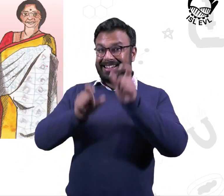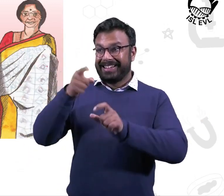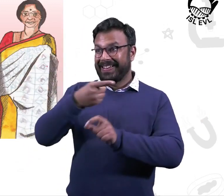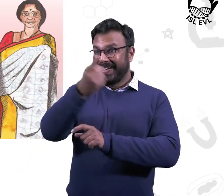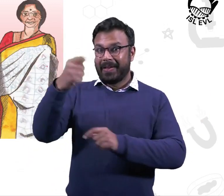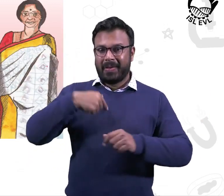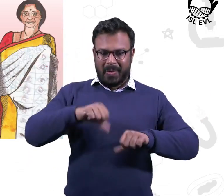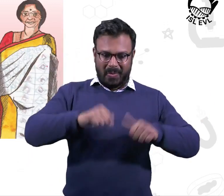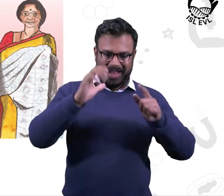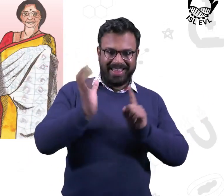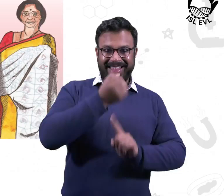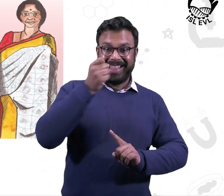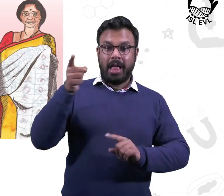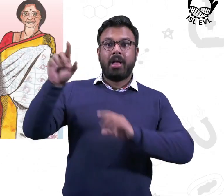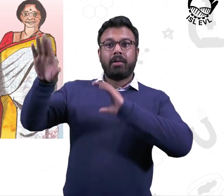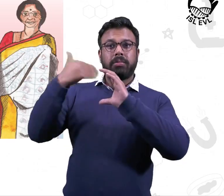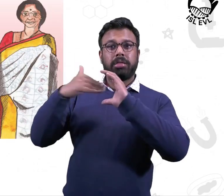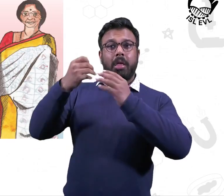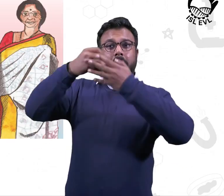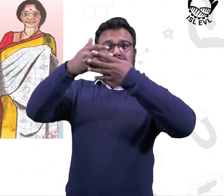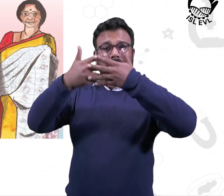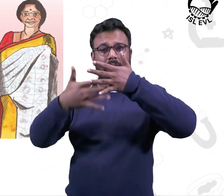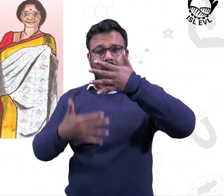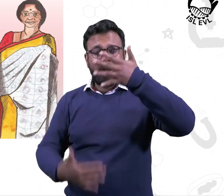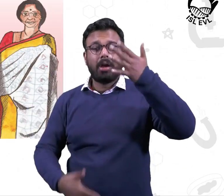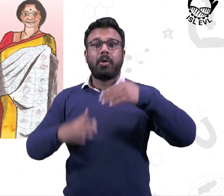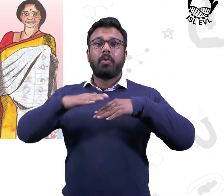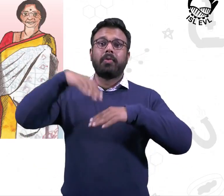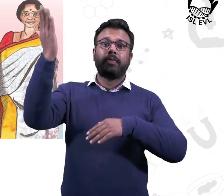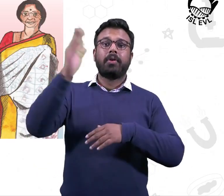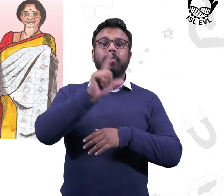from unknown women from all over the world